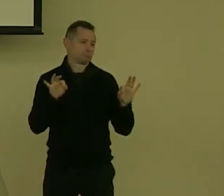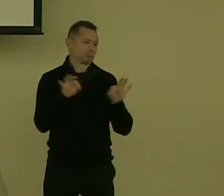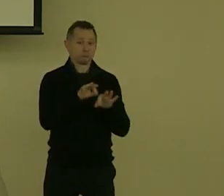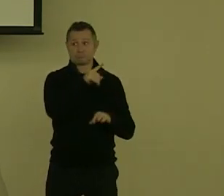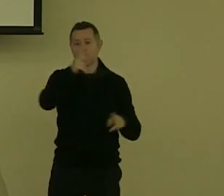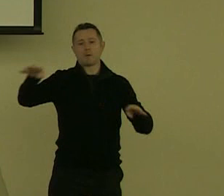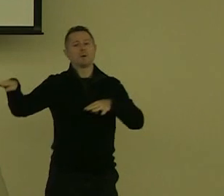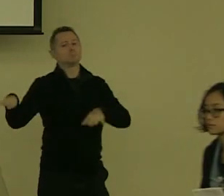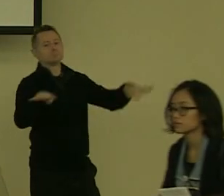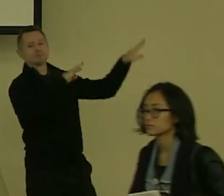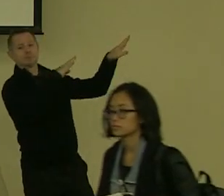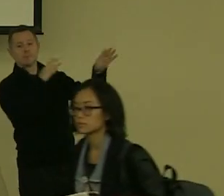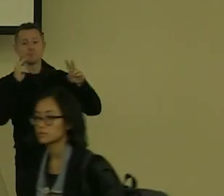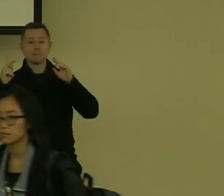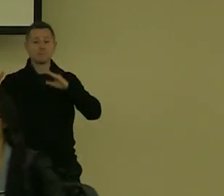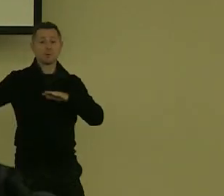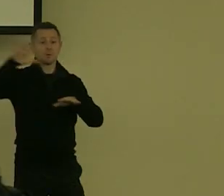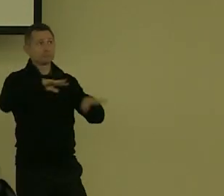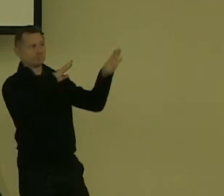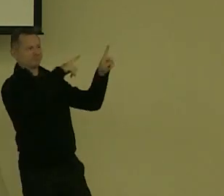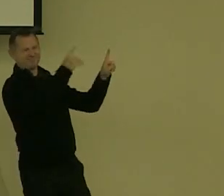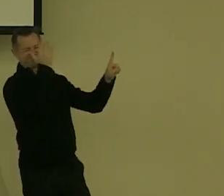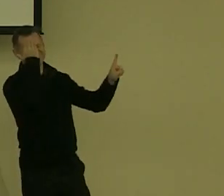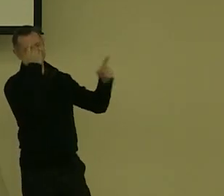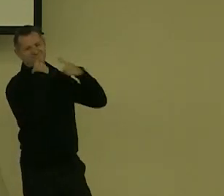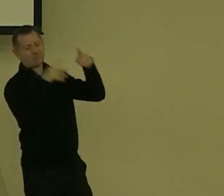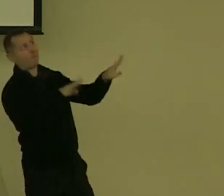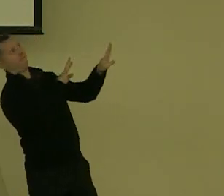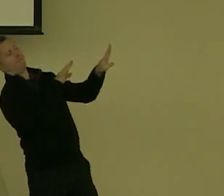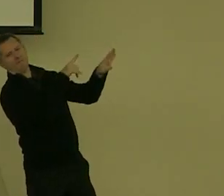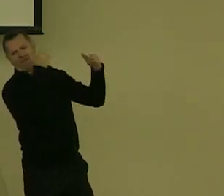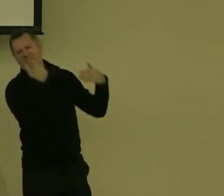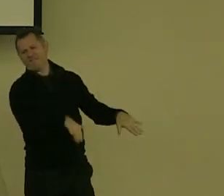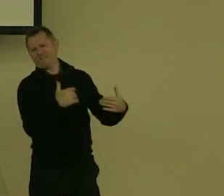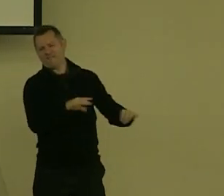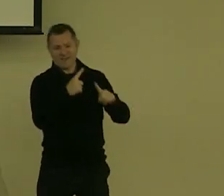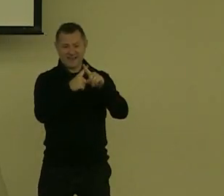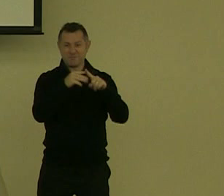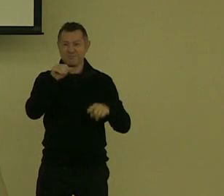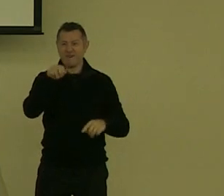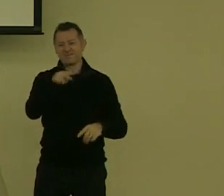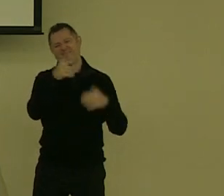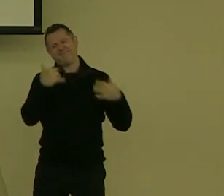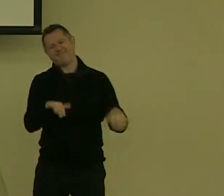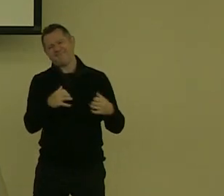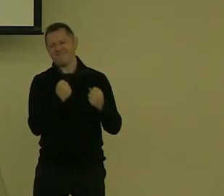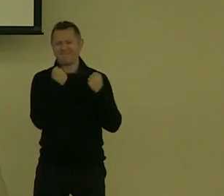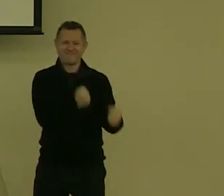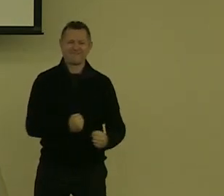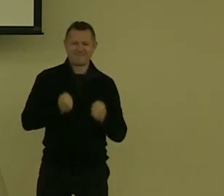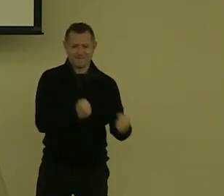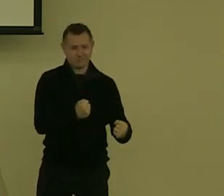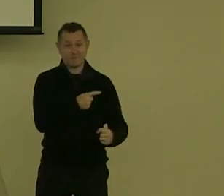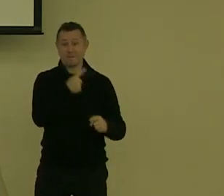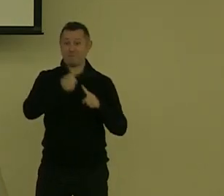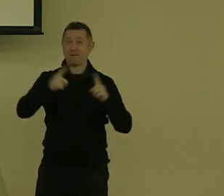years and all the movie plots. A scant 17 years and everything that's made it to Hollywood. Yeah, yeah. And he's a nice guy. And he's done